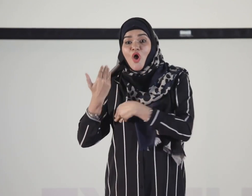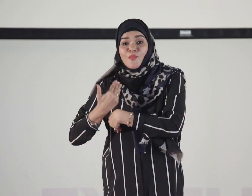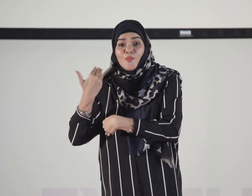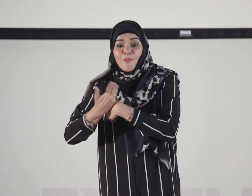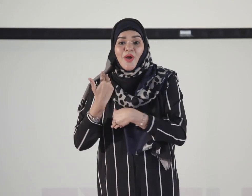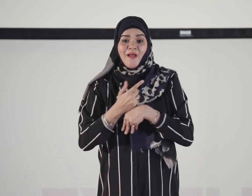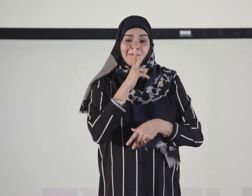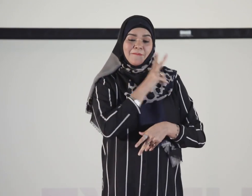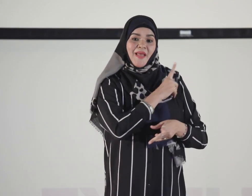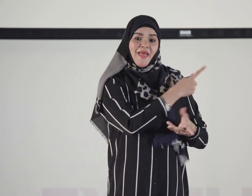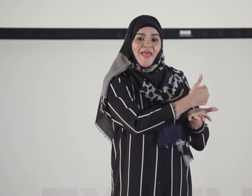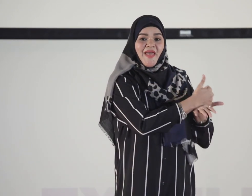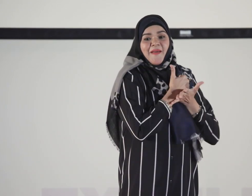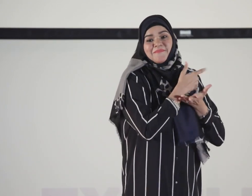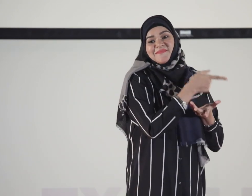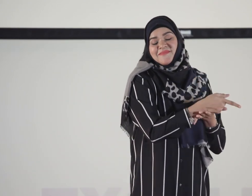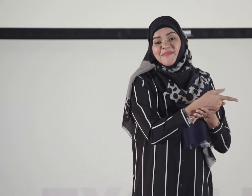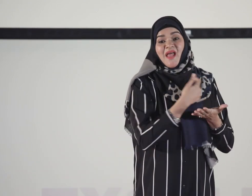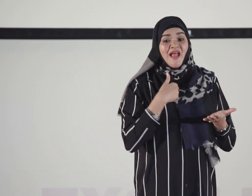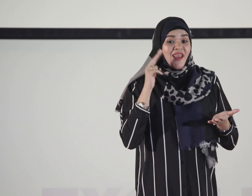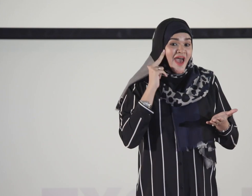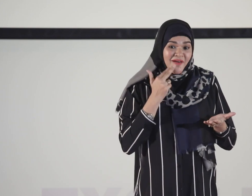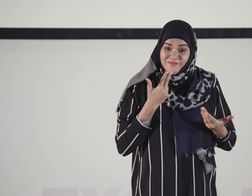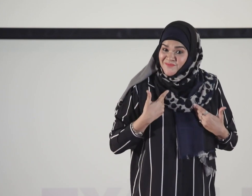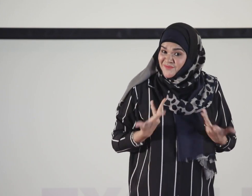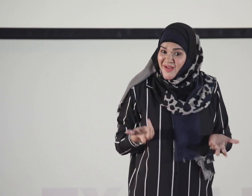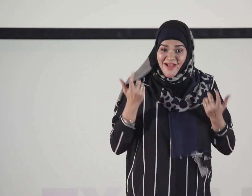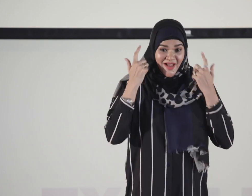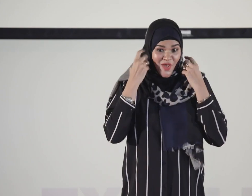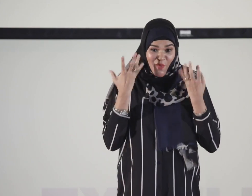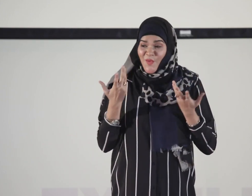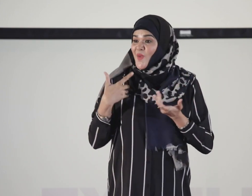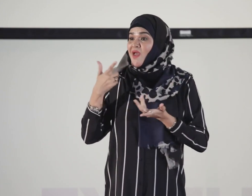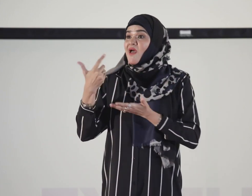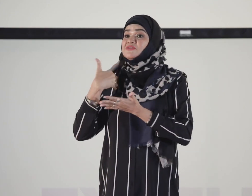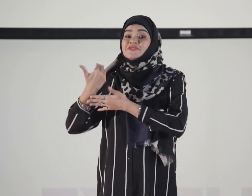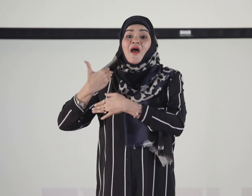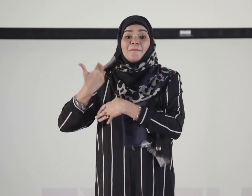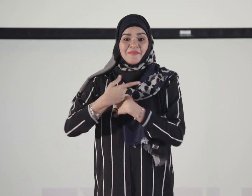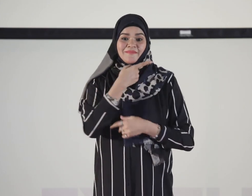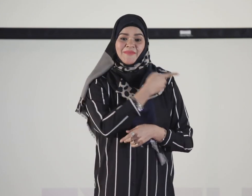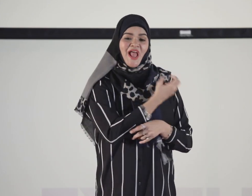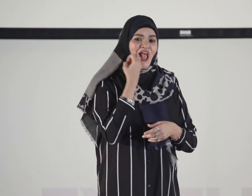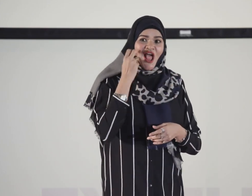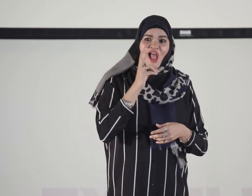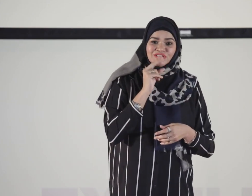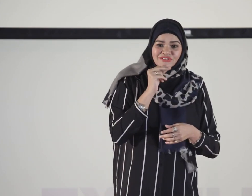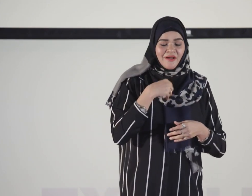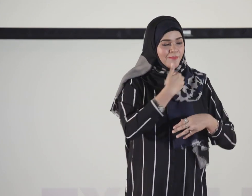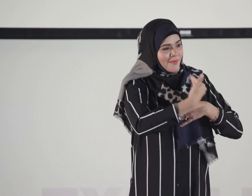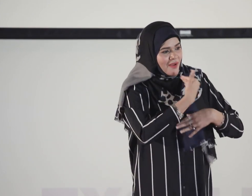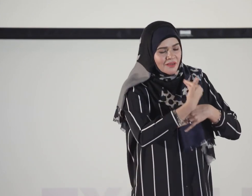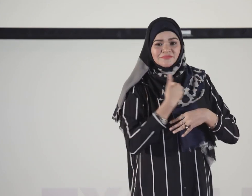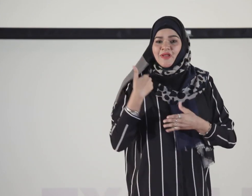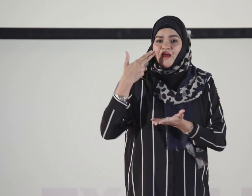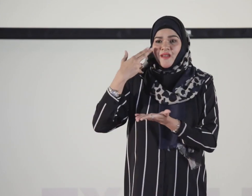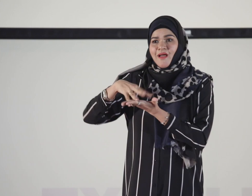sister, who supported me and interpreted for me. I am deaf. How would I have been able to understand my